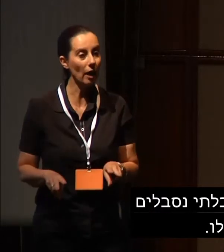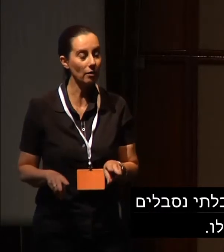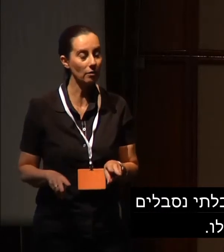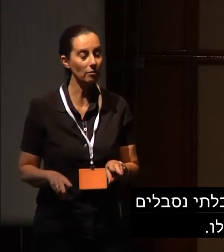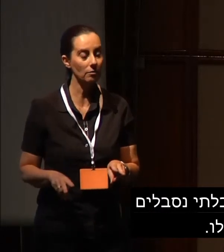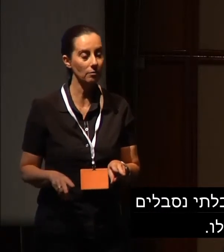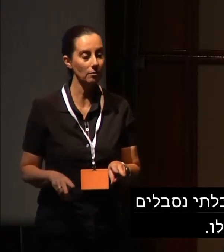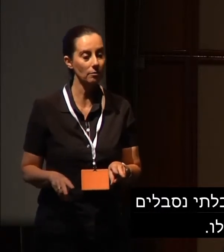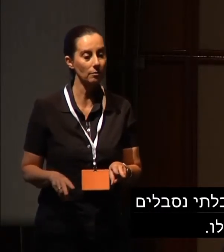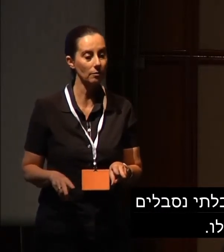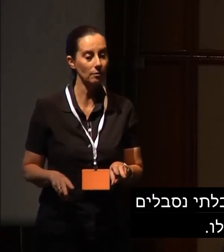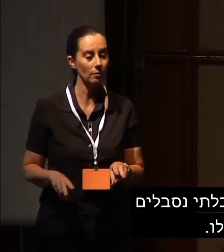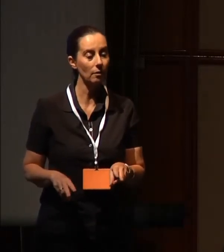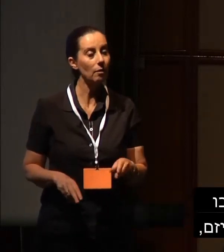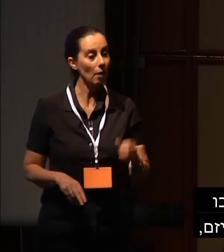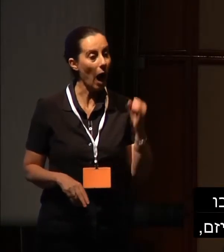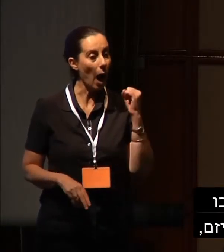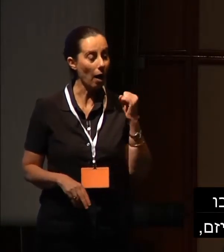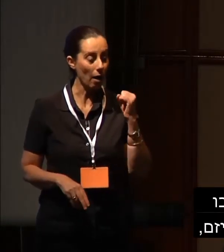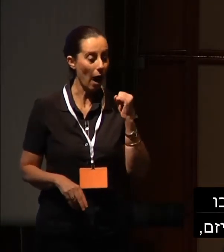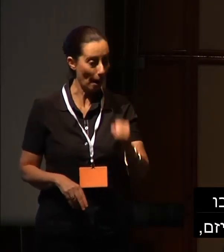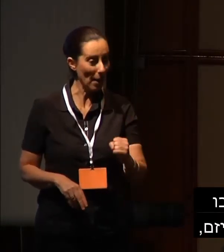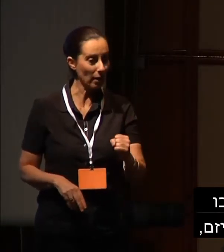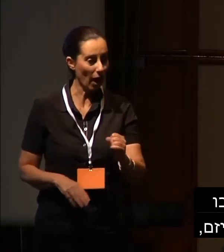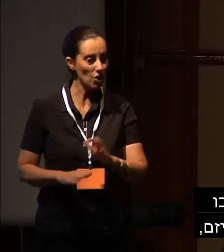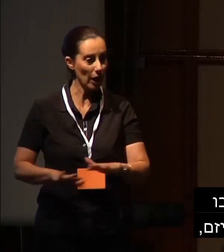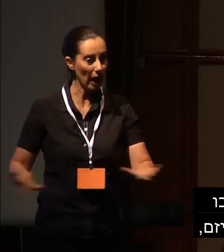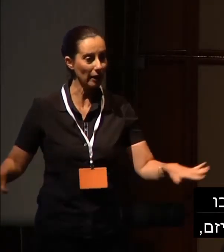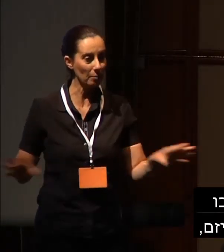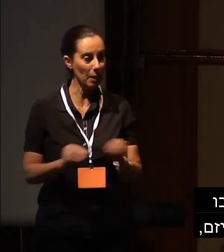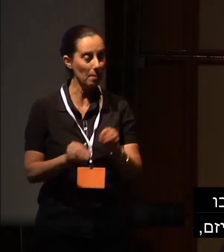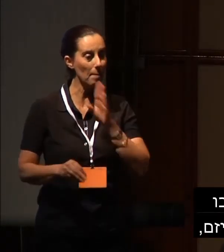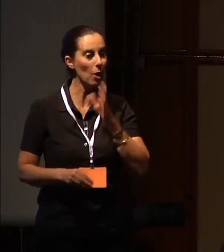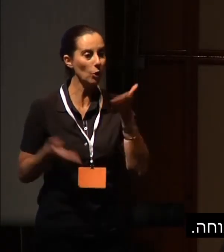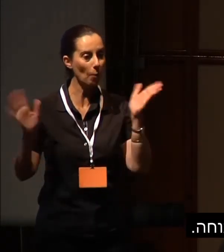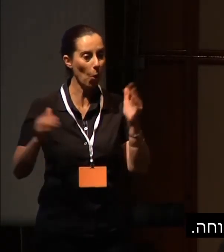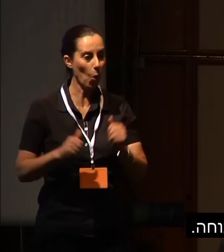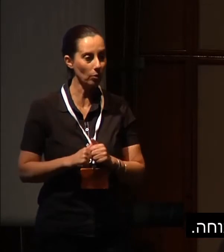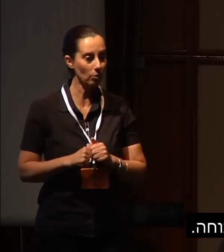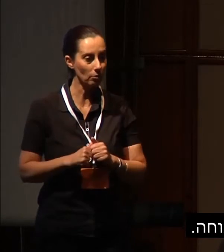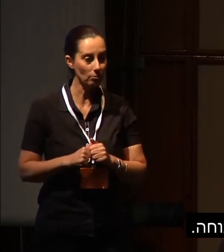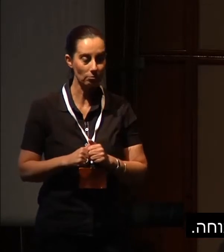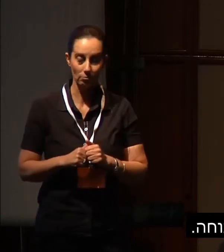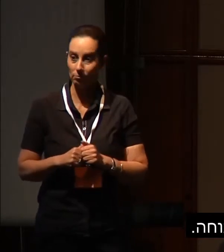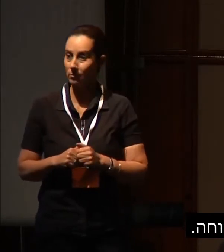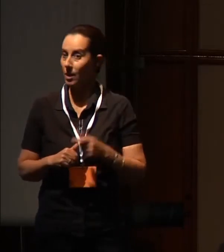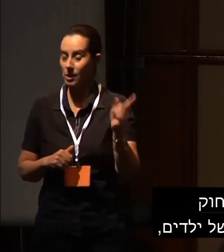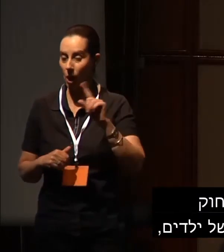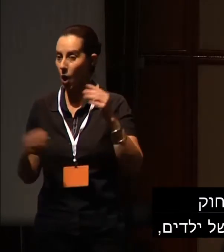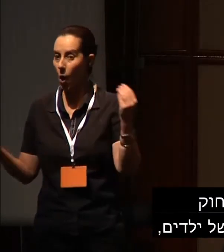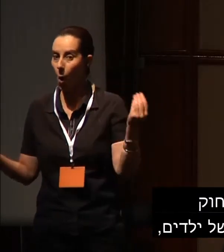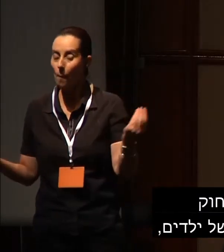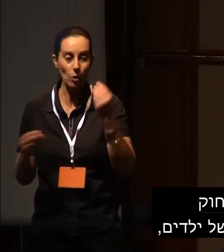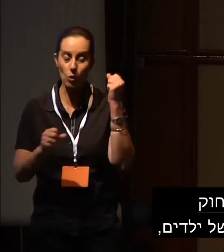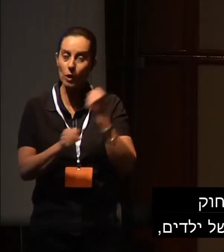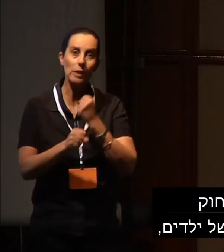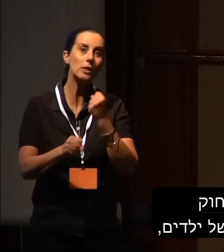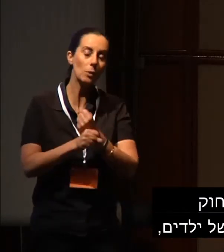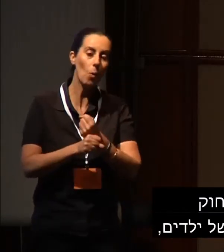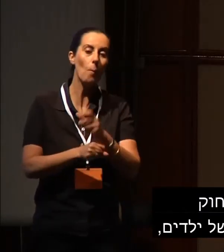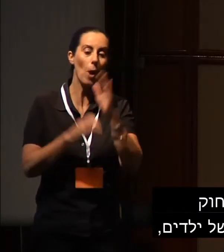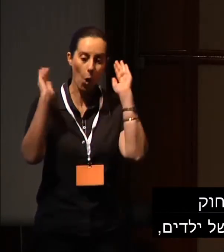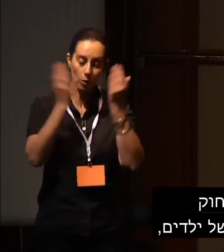have unbearable suffering due to his disease. It hasn't been used till now in the case of autism, but legislation is pretty open. And also Belgium